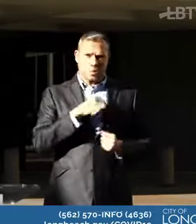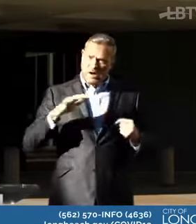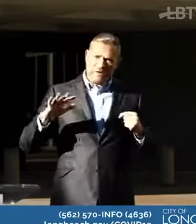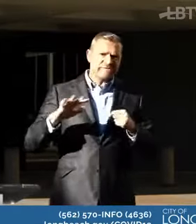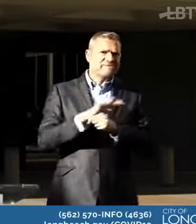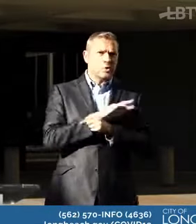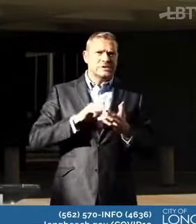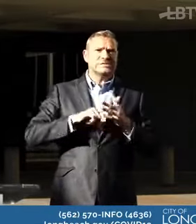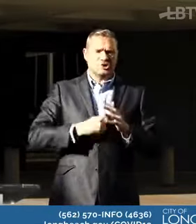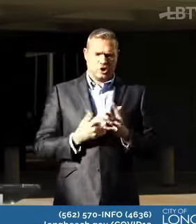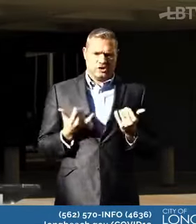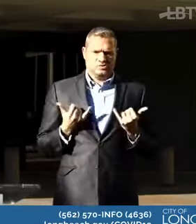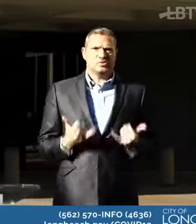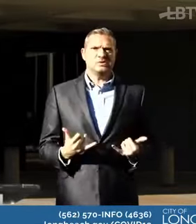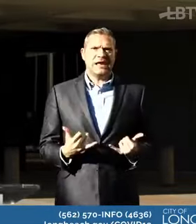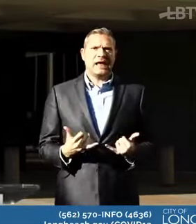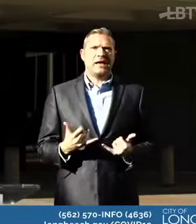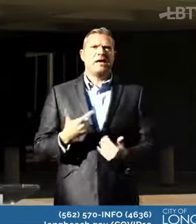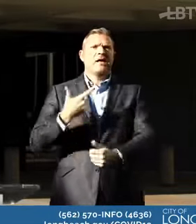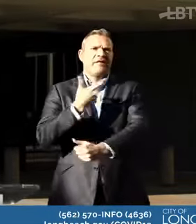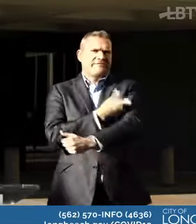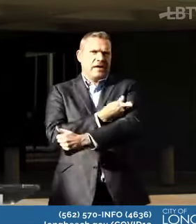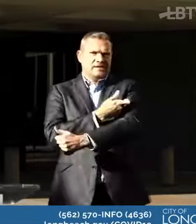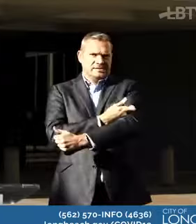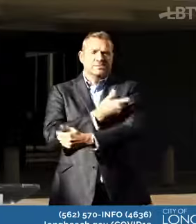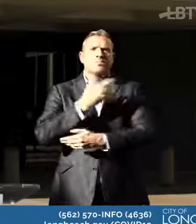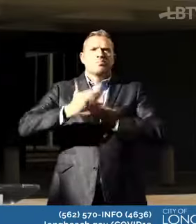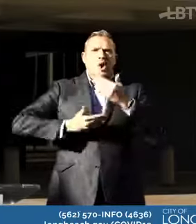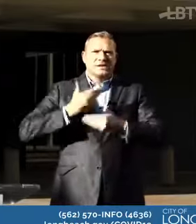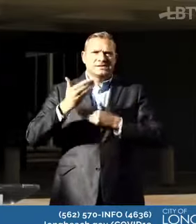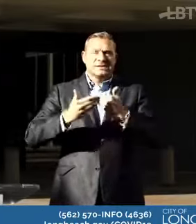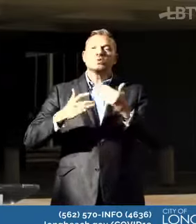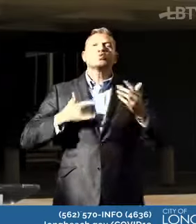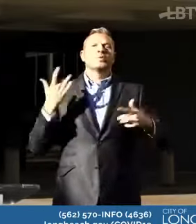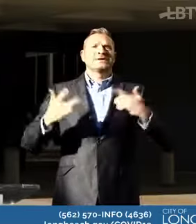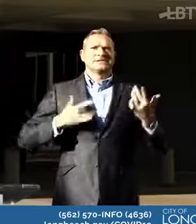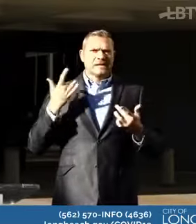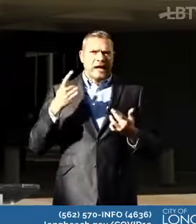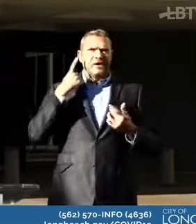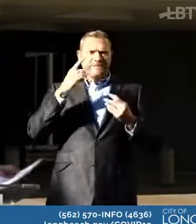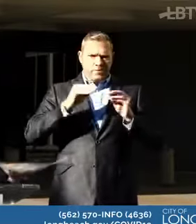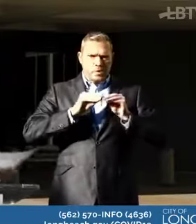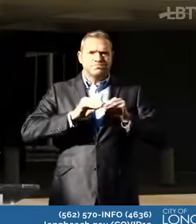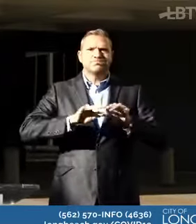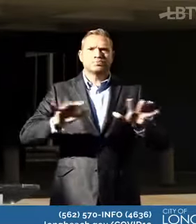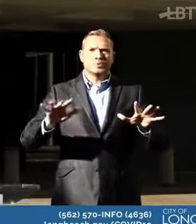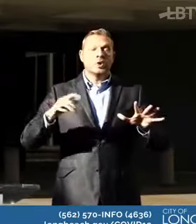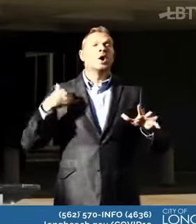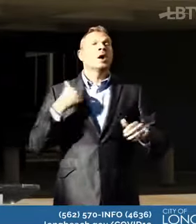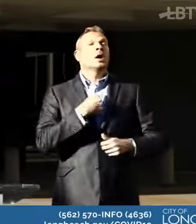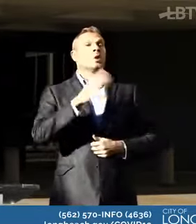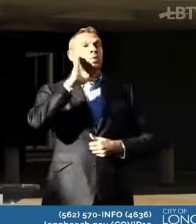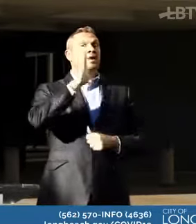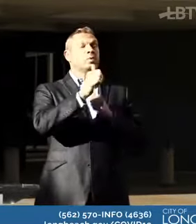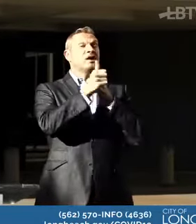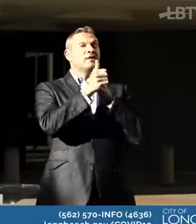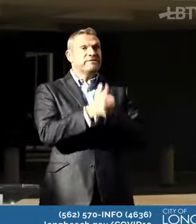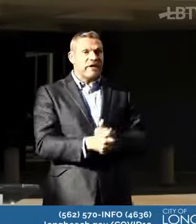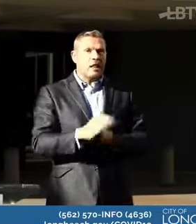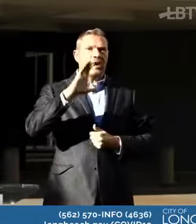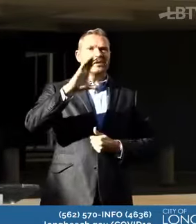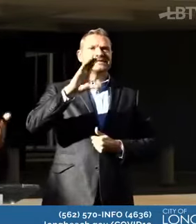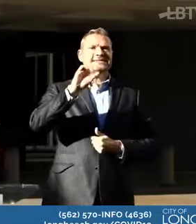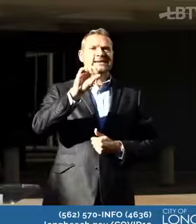process as of today, and we are excited about the rollout. We will be following all of the CDC protocol as to who gets a